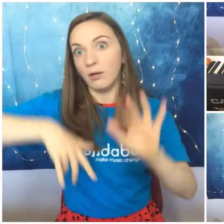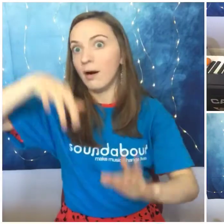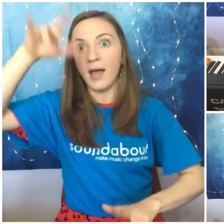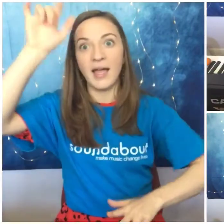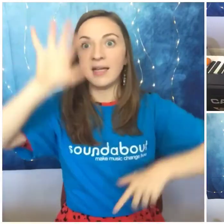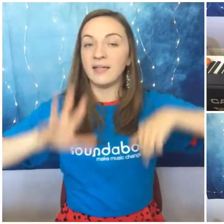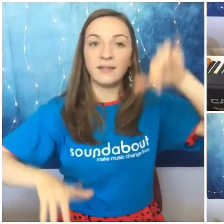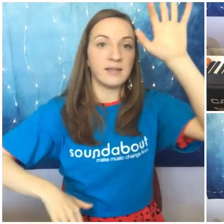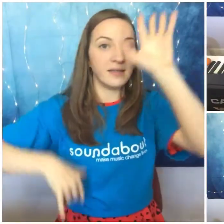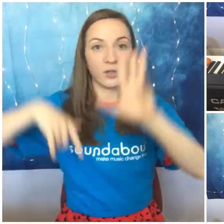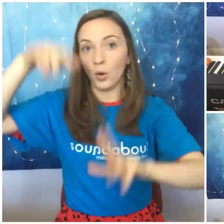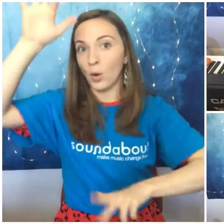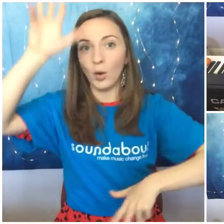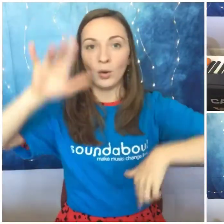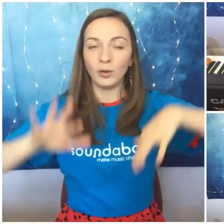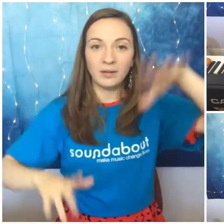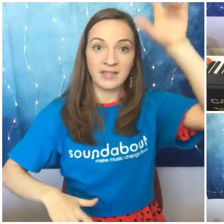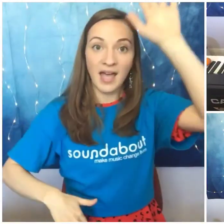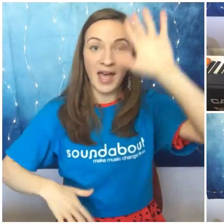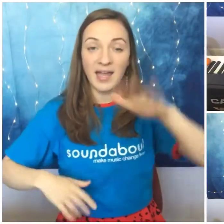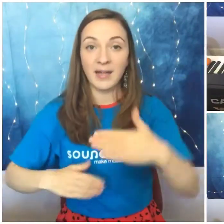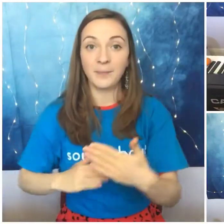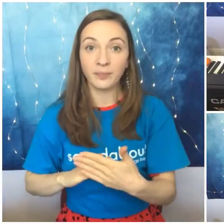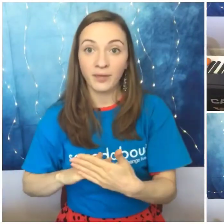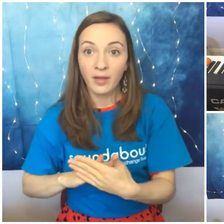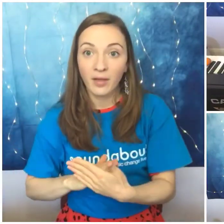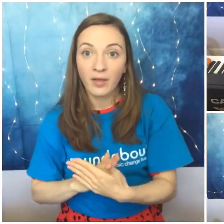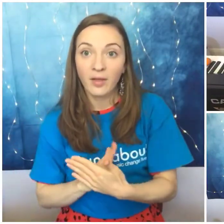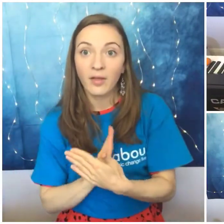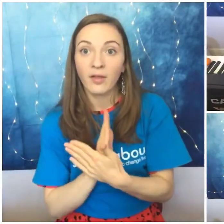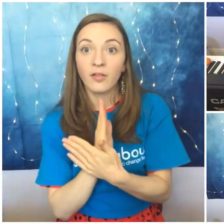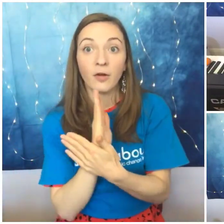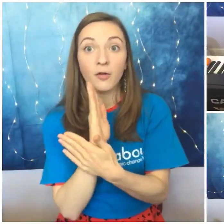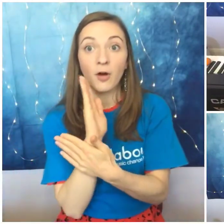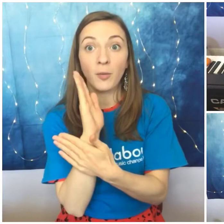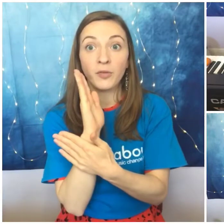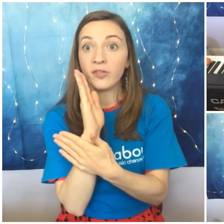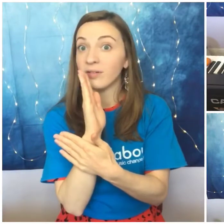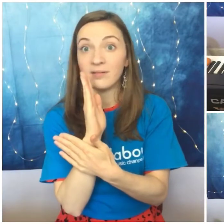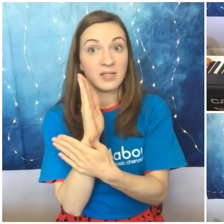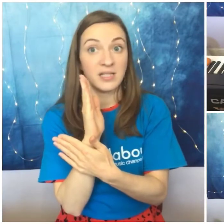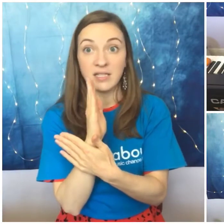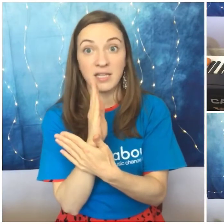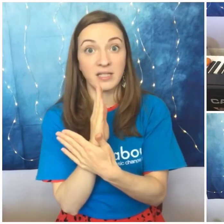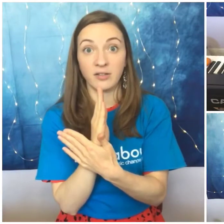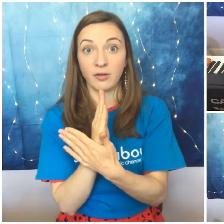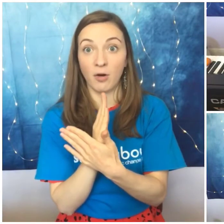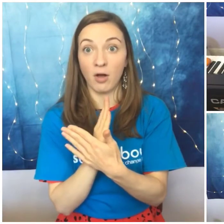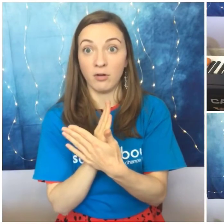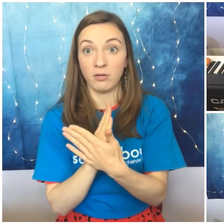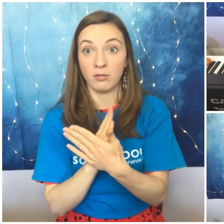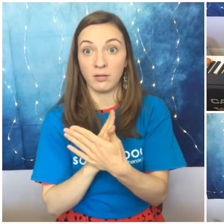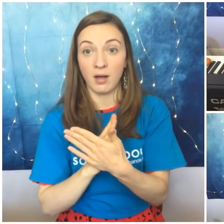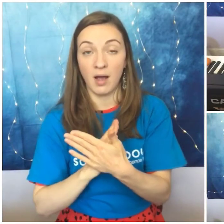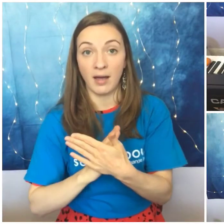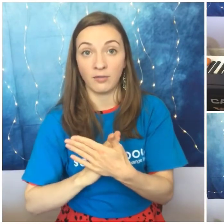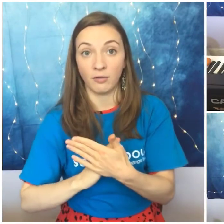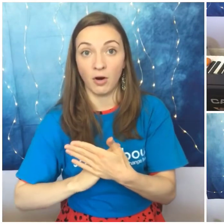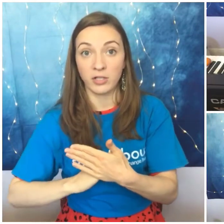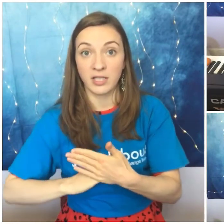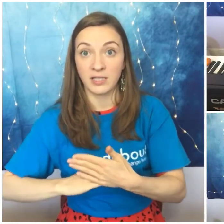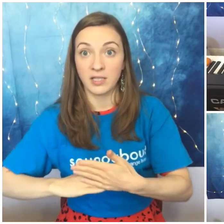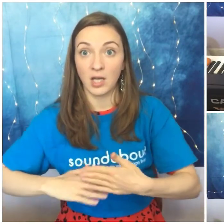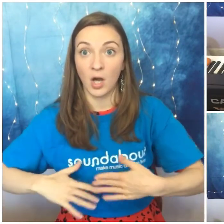it rained all day, the crops didn't grow